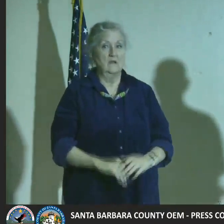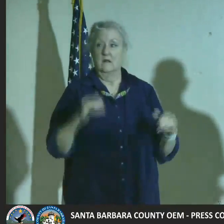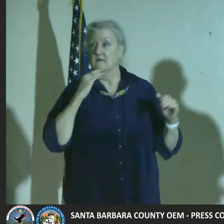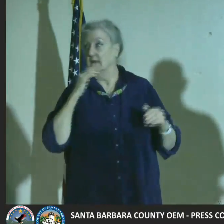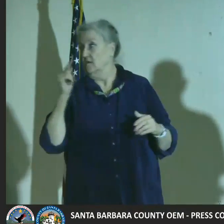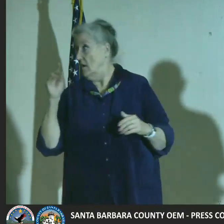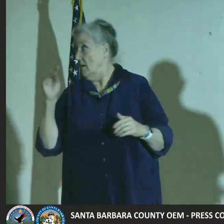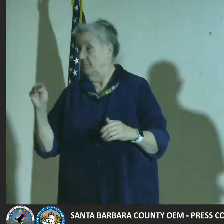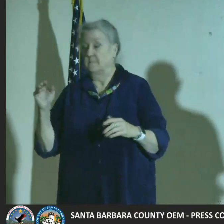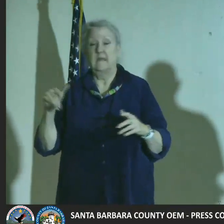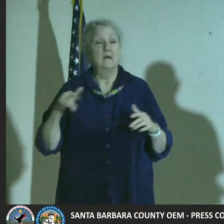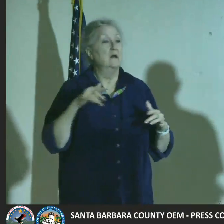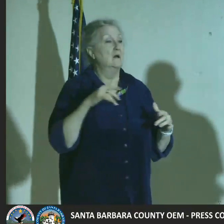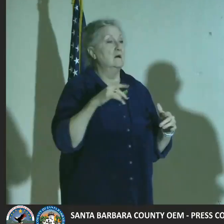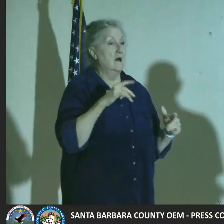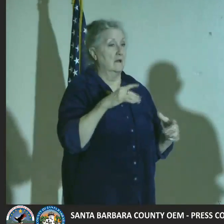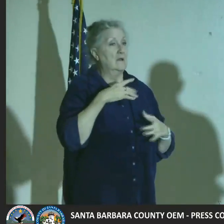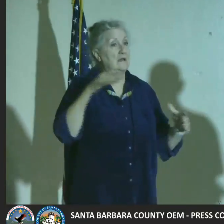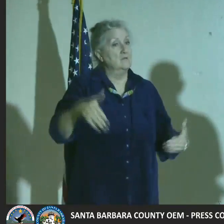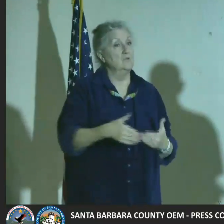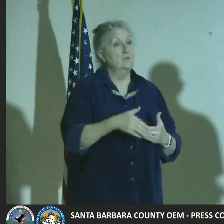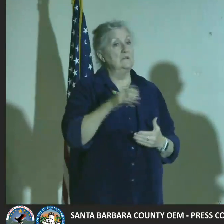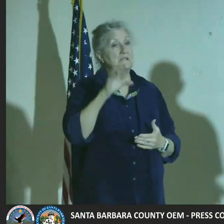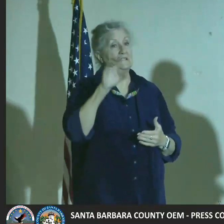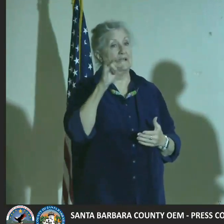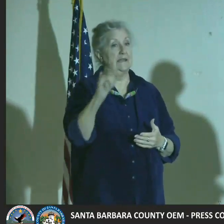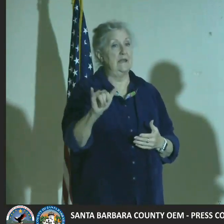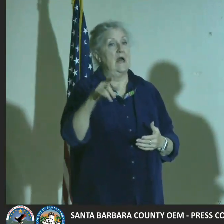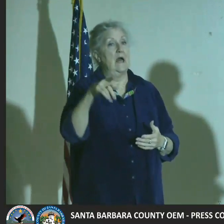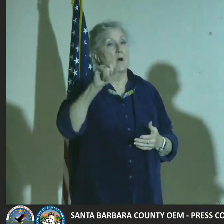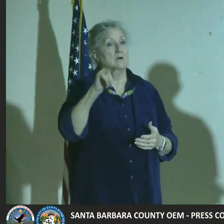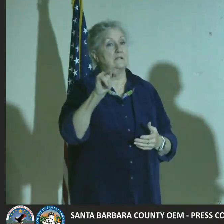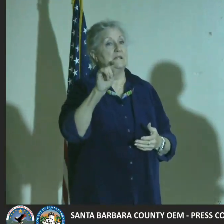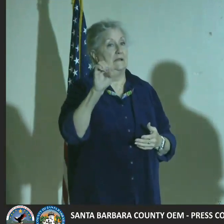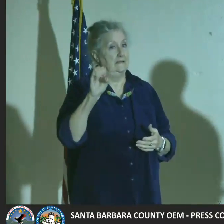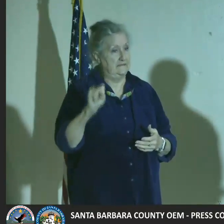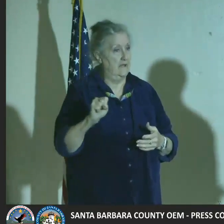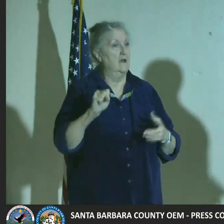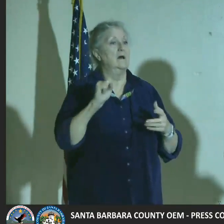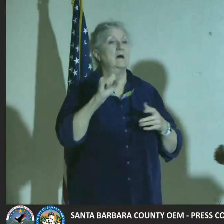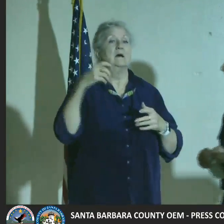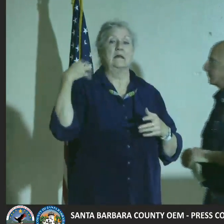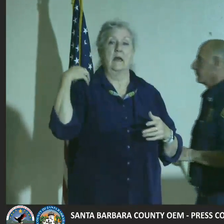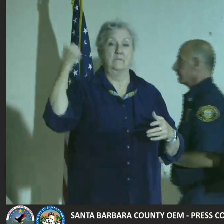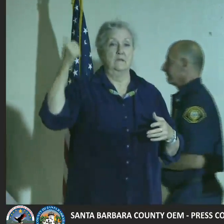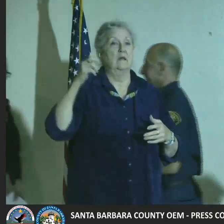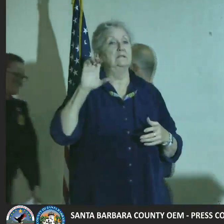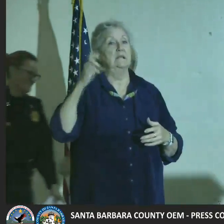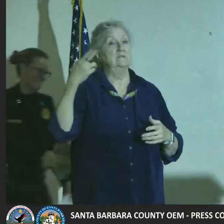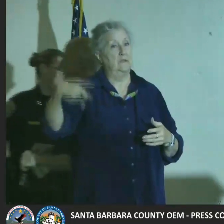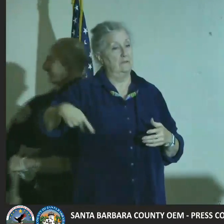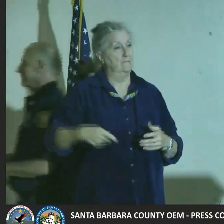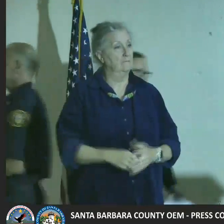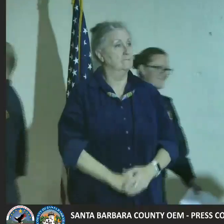Thank you, Tom. I'd like to introduce Cindy Ponce, Captain, California Highway Patrol.